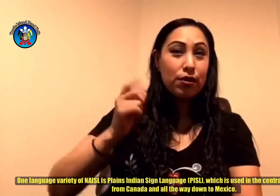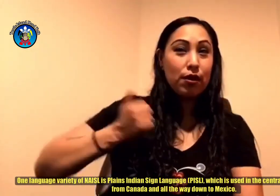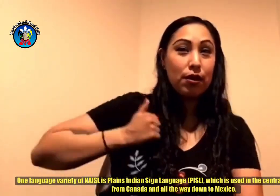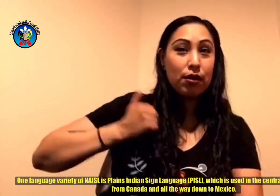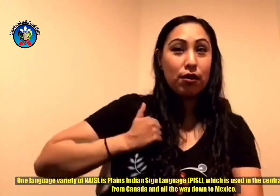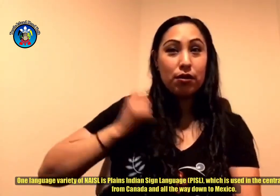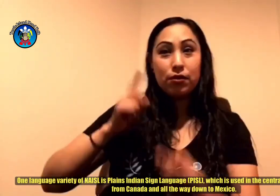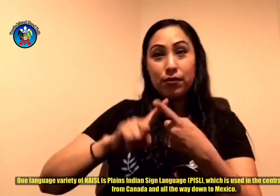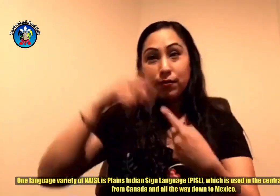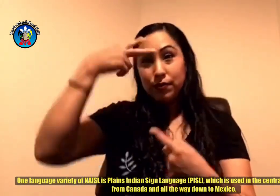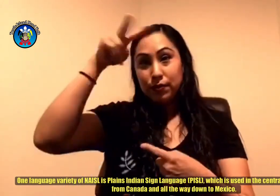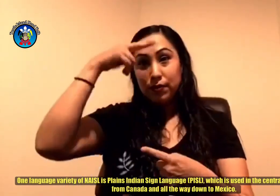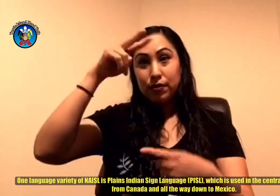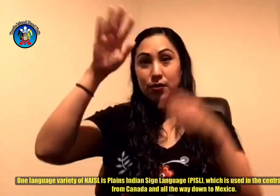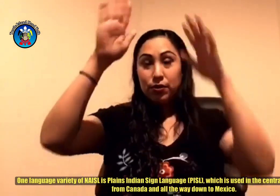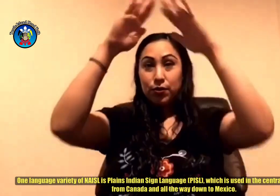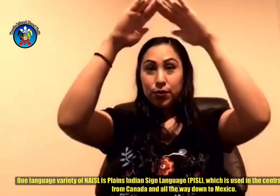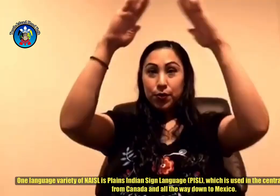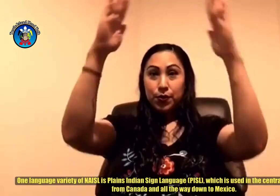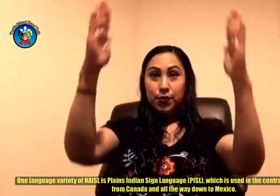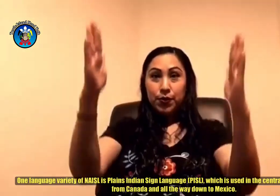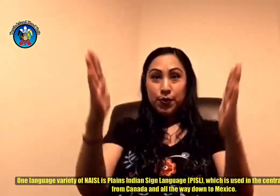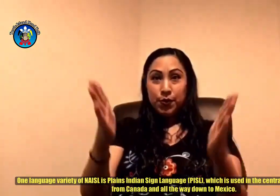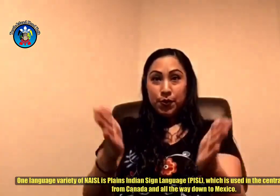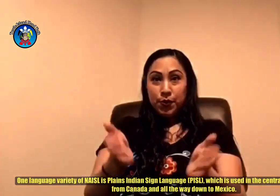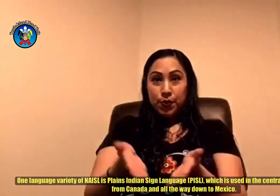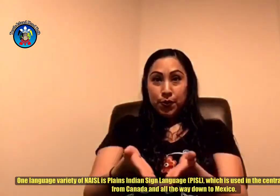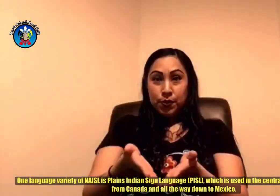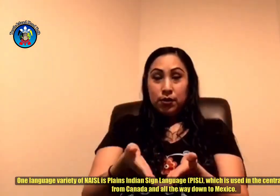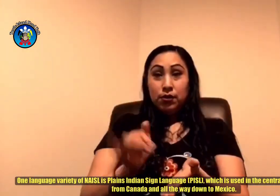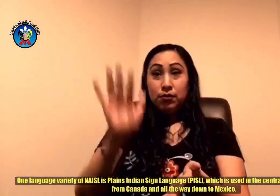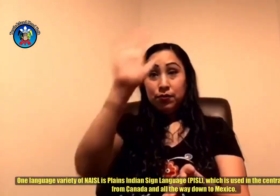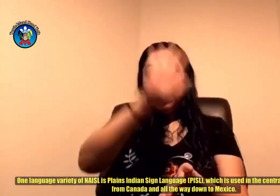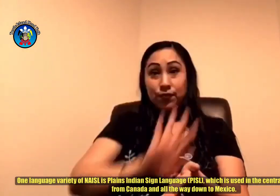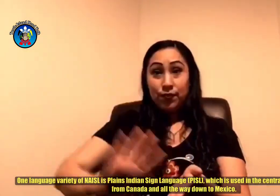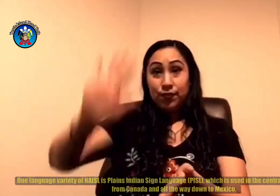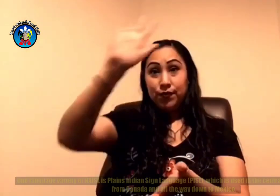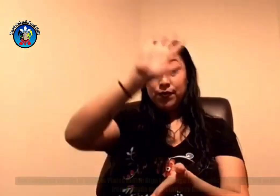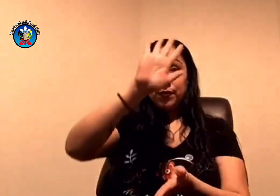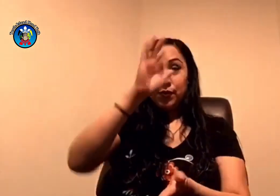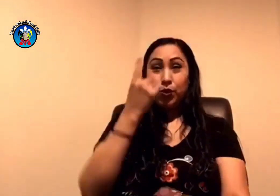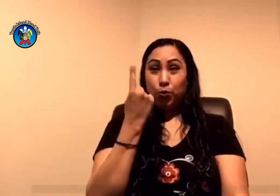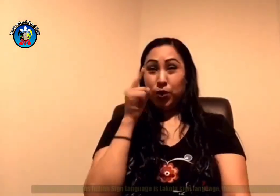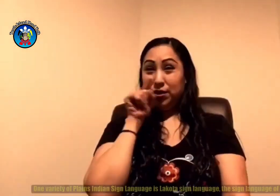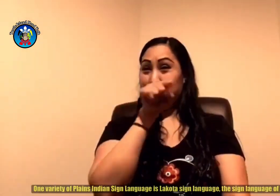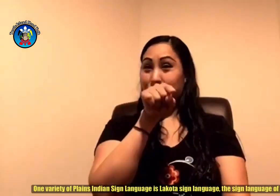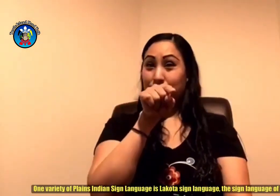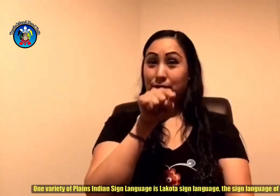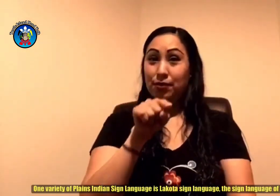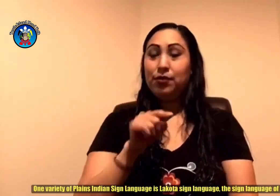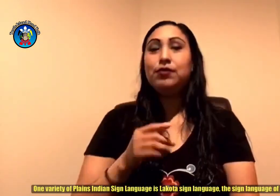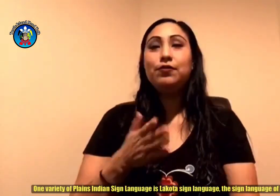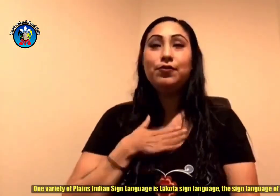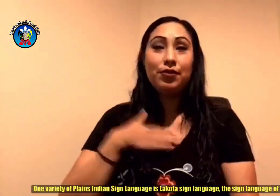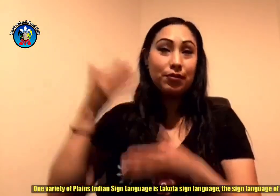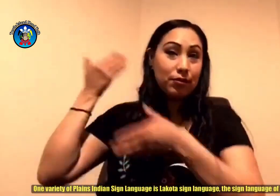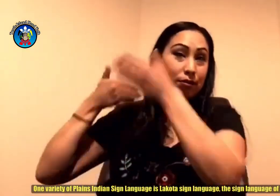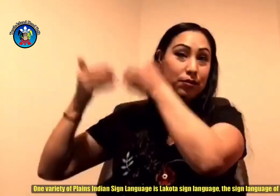Plains Indian Sign Language, which is used in the central region extending from Canada all the way down to